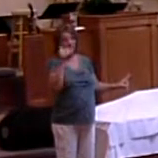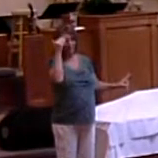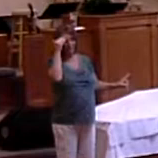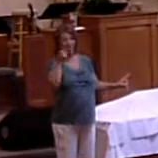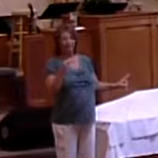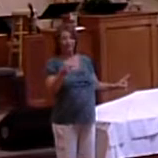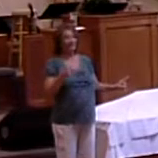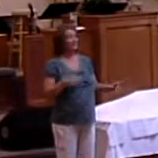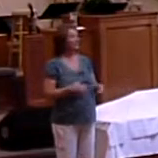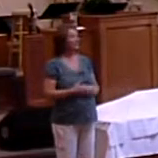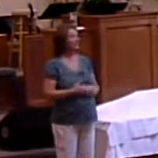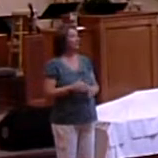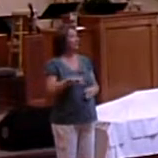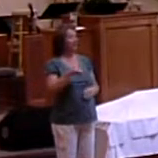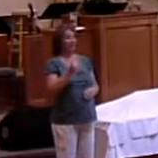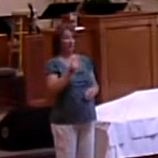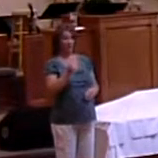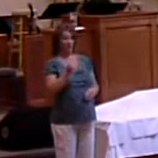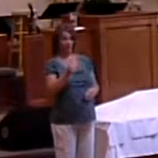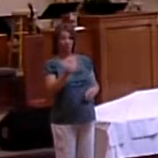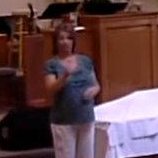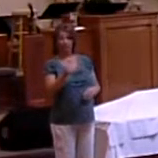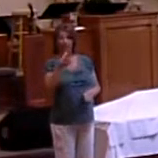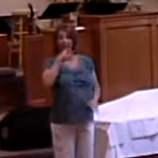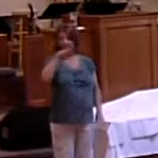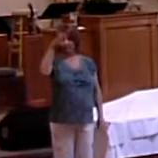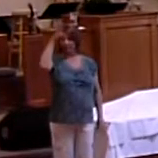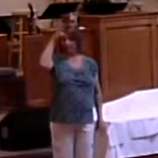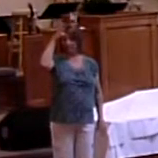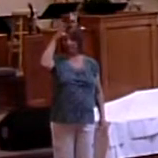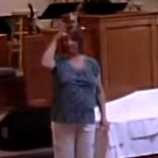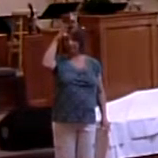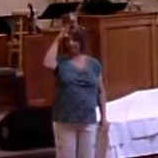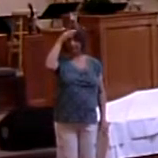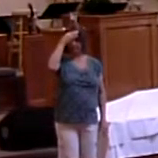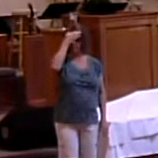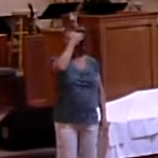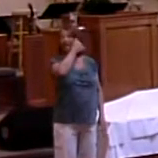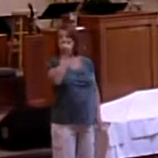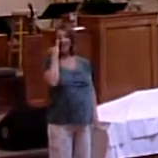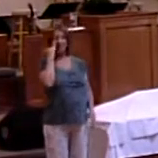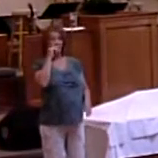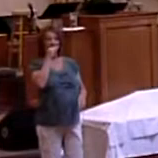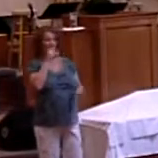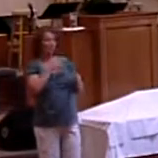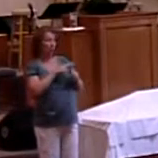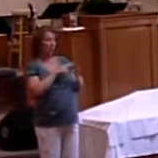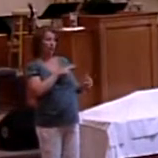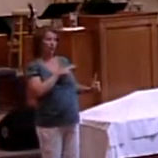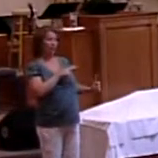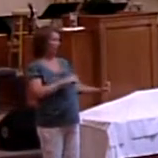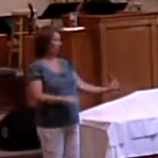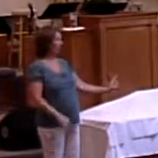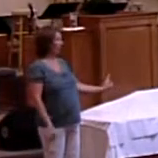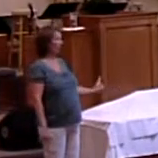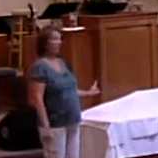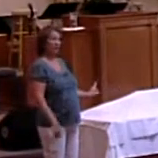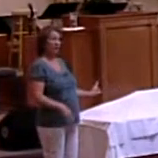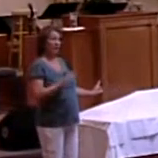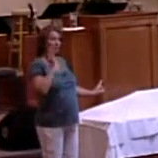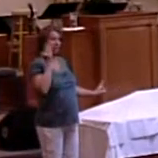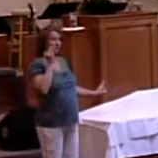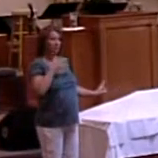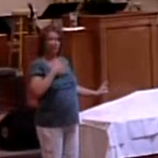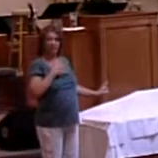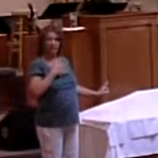you will find yourself as a parent even then wandering off just like around the corner, and then it seems like every time